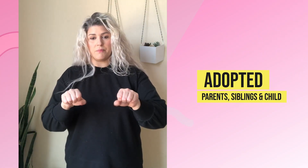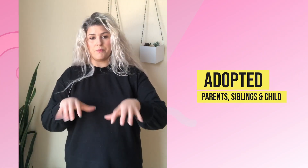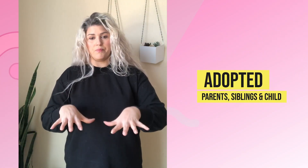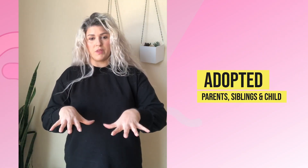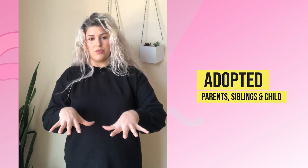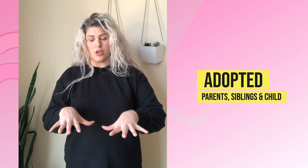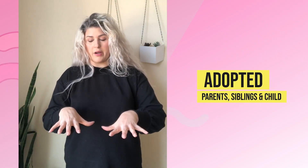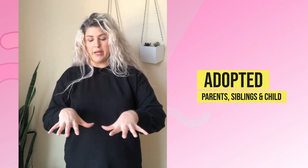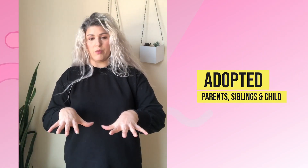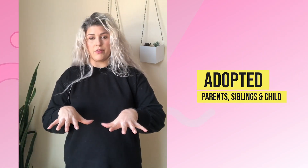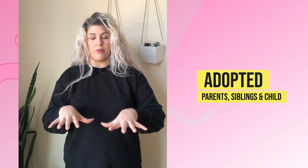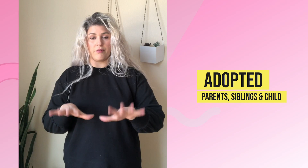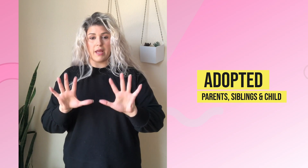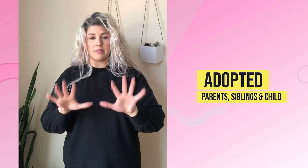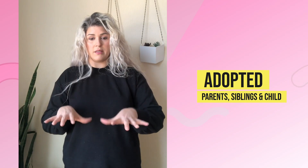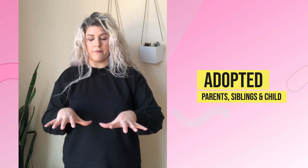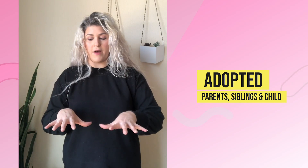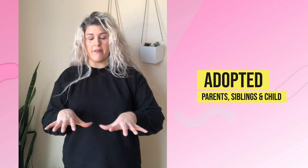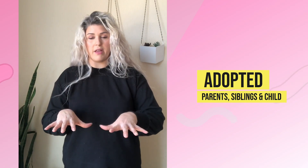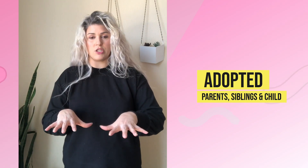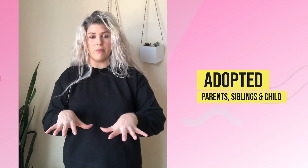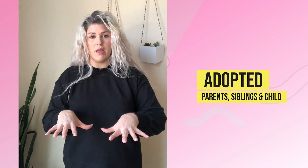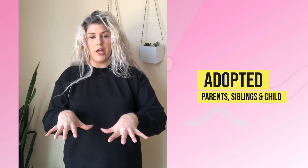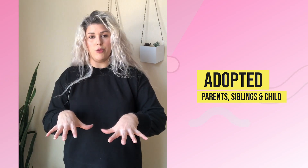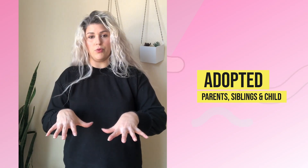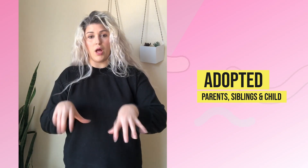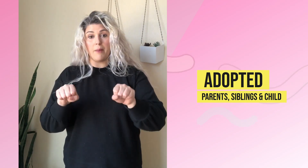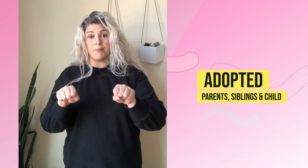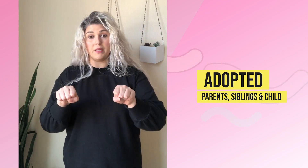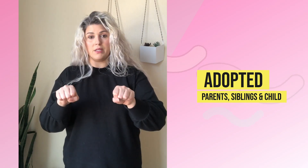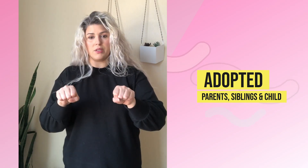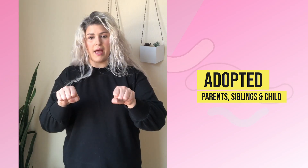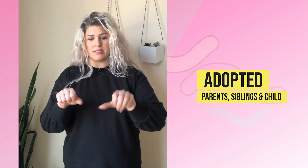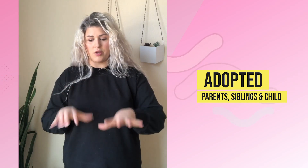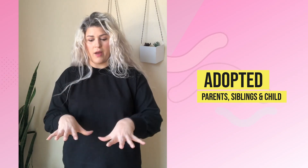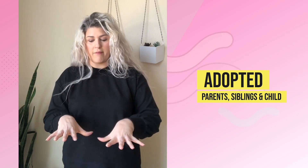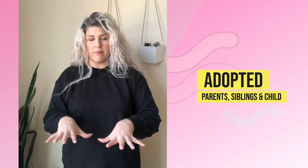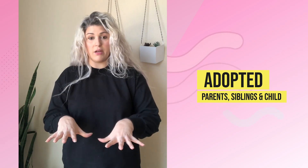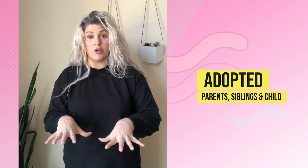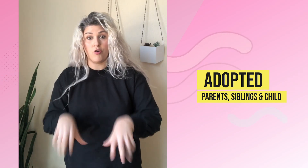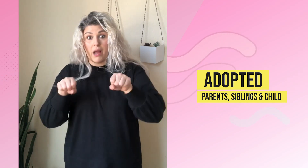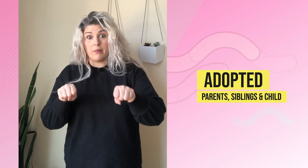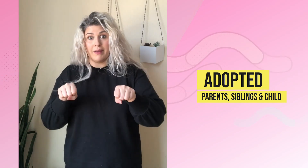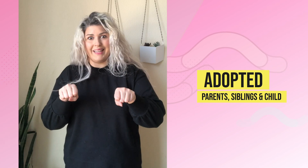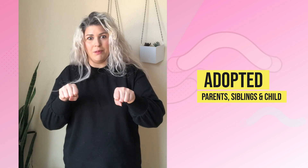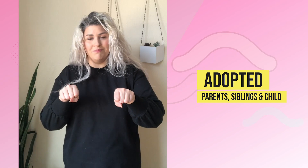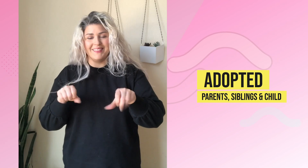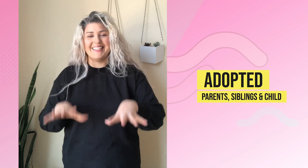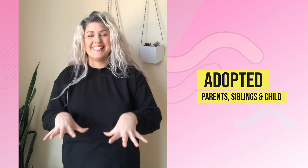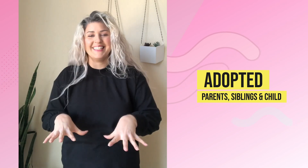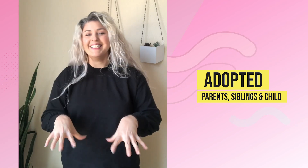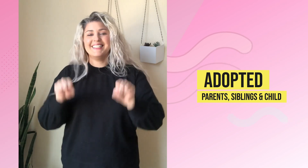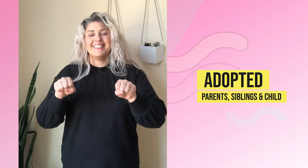Adopt, you start here with your hands in the 5 hand shape and you pull up into the S. So you have them here and you grab them and keep